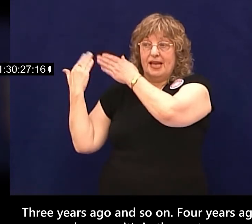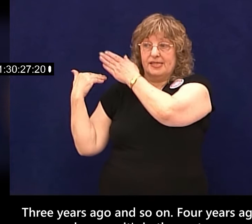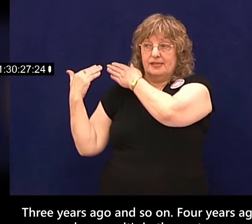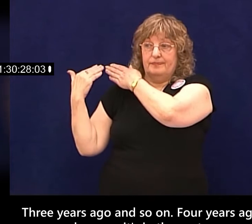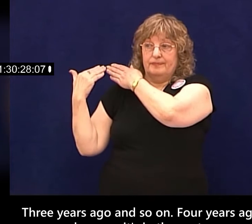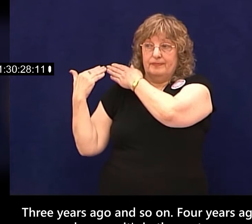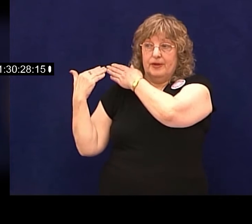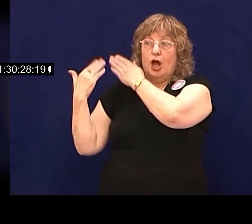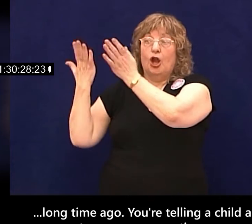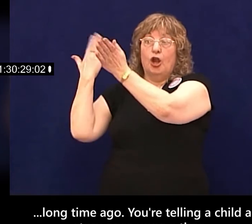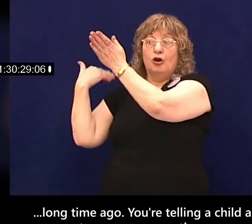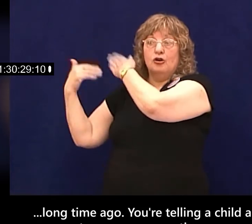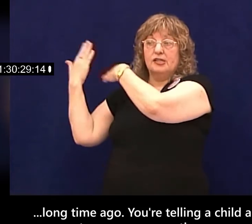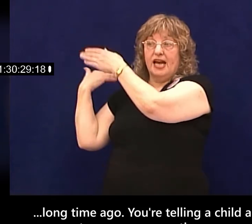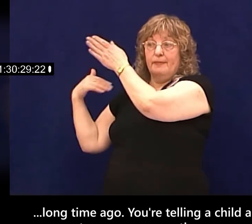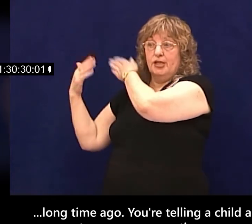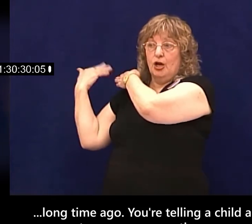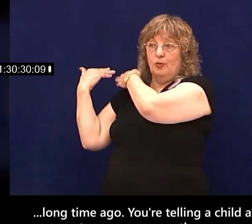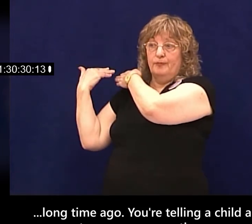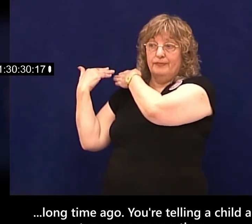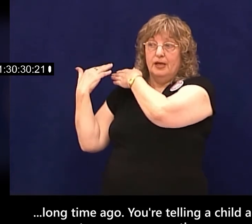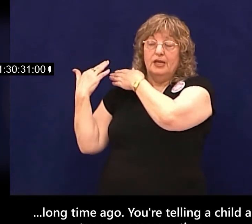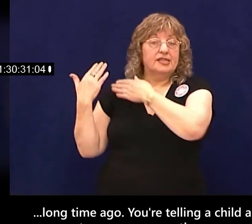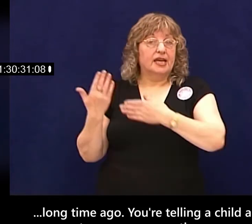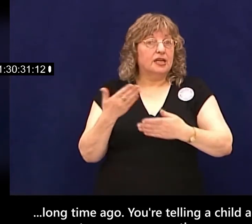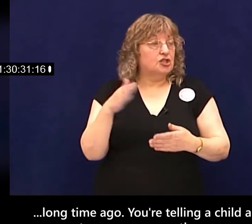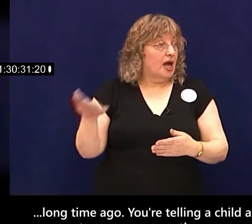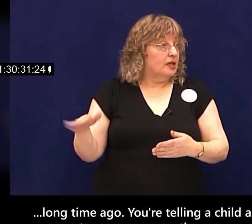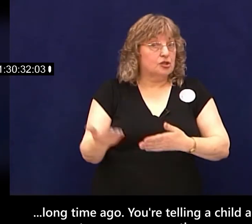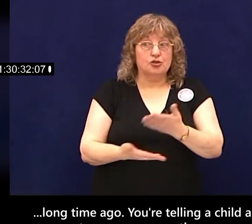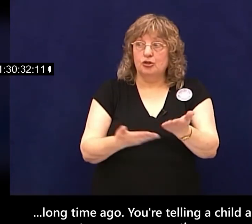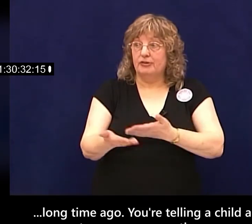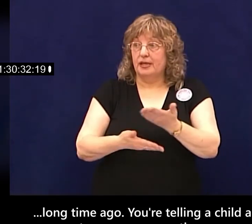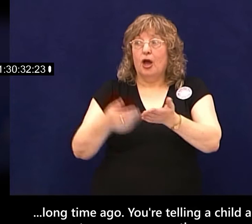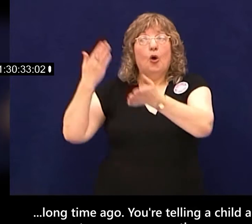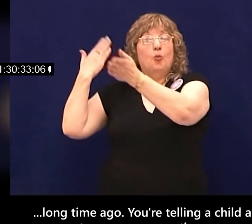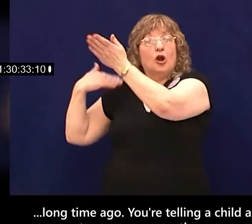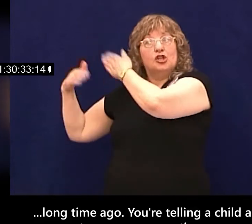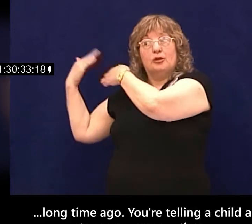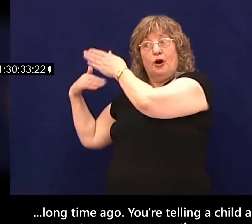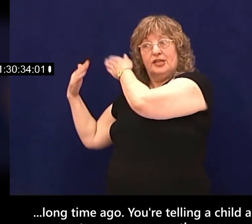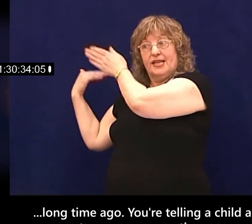past, long time ago. You're telling a child a story, once upon a